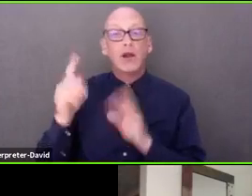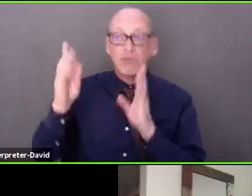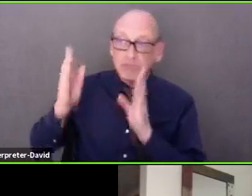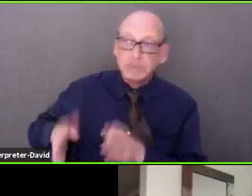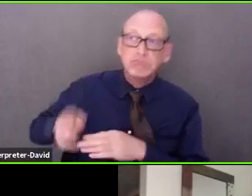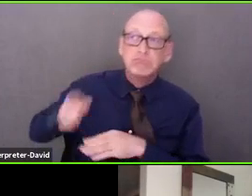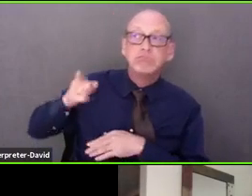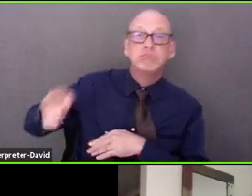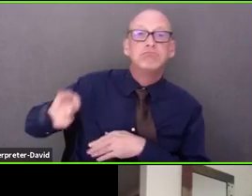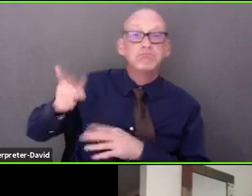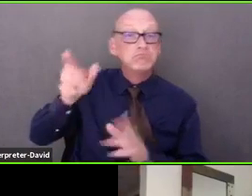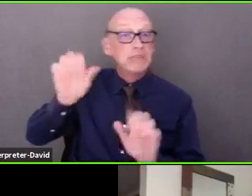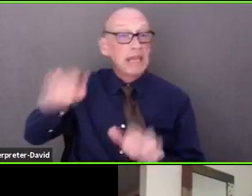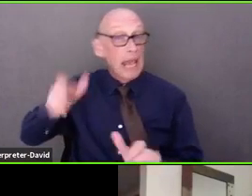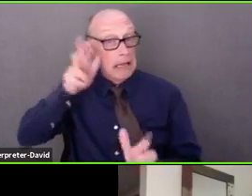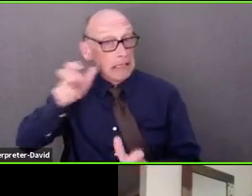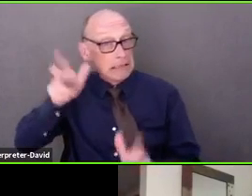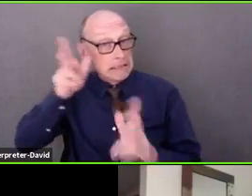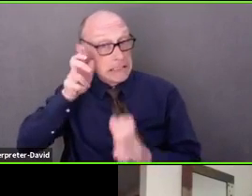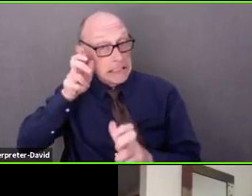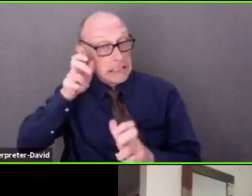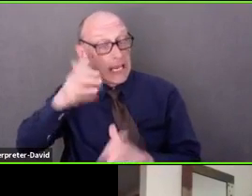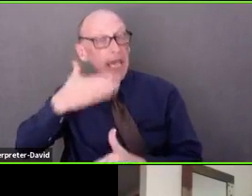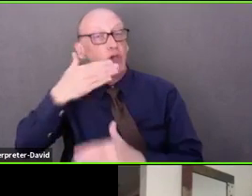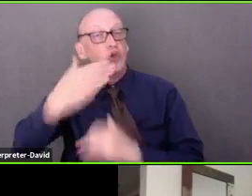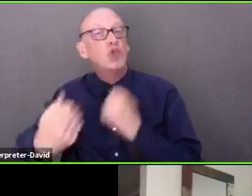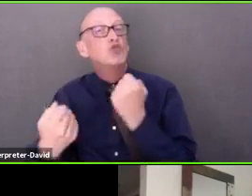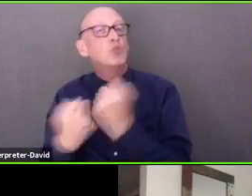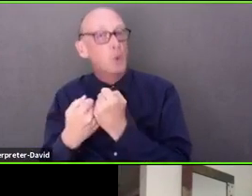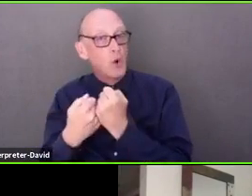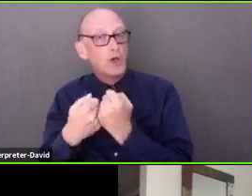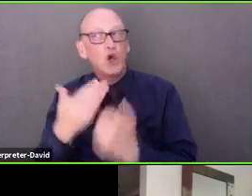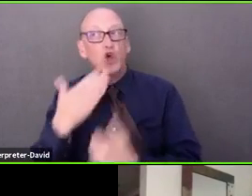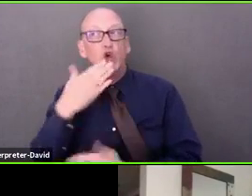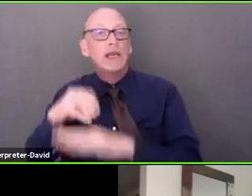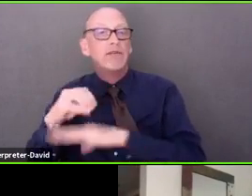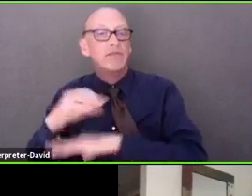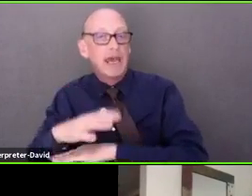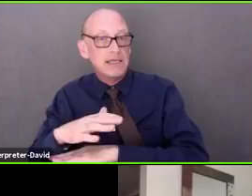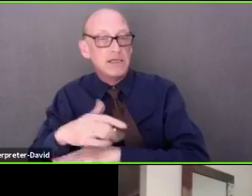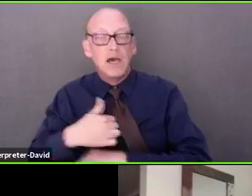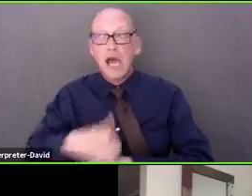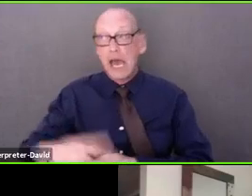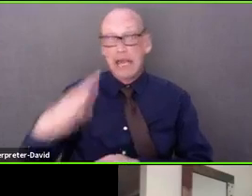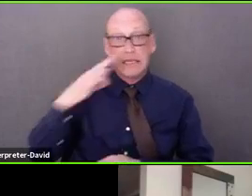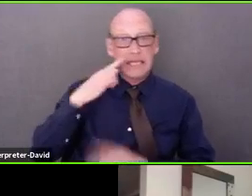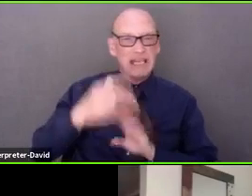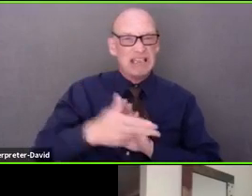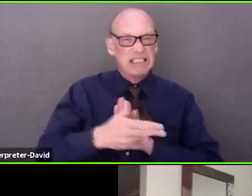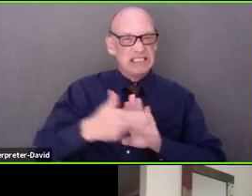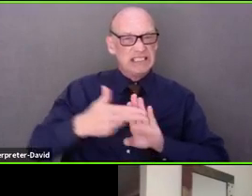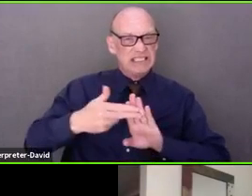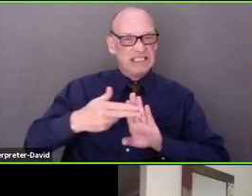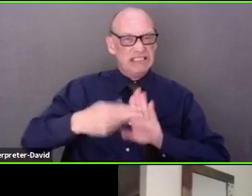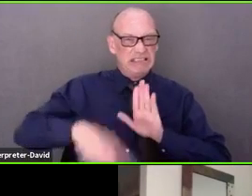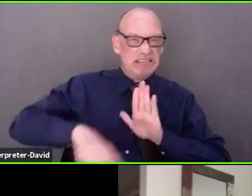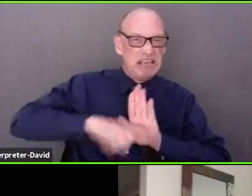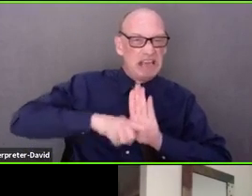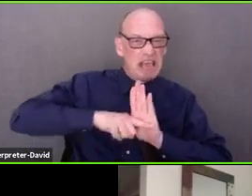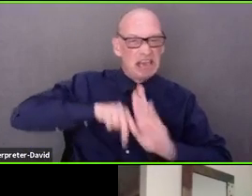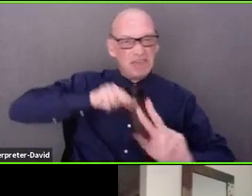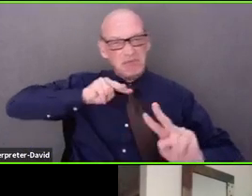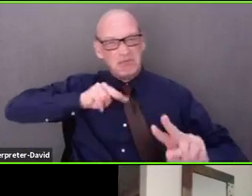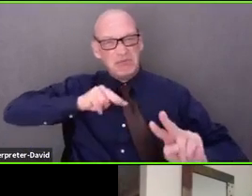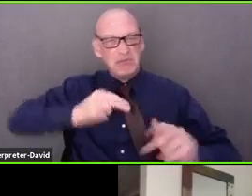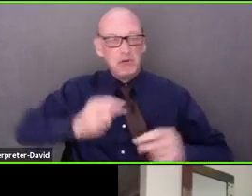be a listener and to give you good support and advice. And so I think that the stigma has to go away. We have